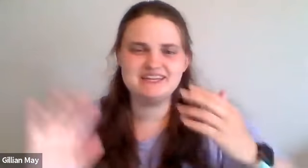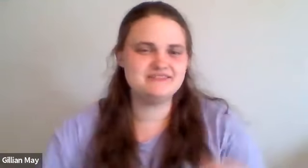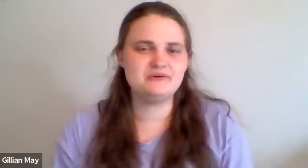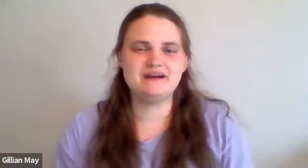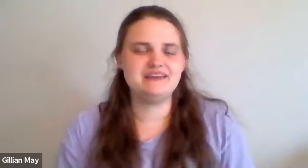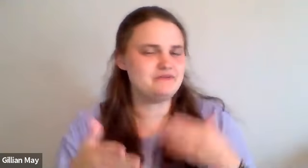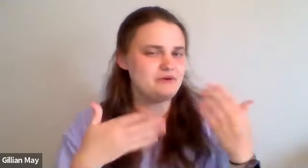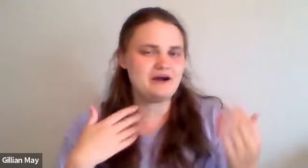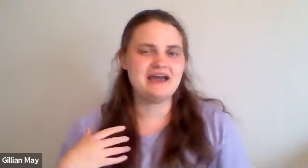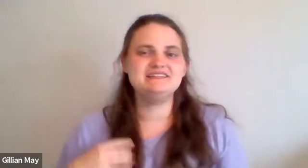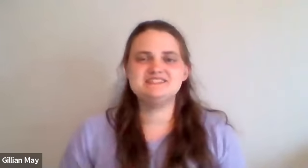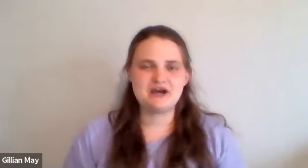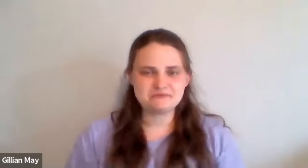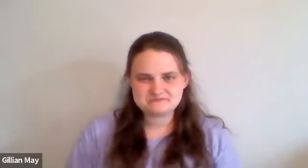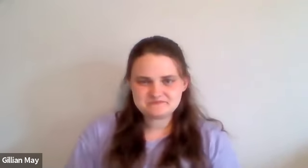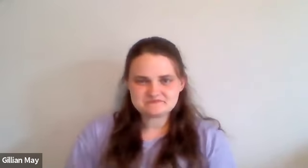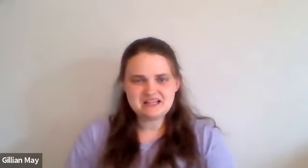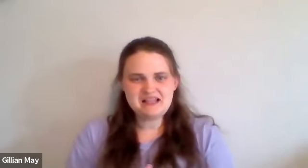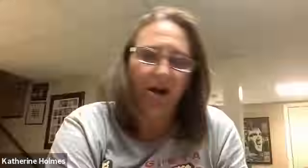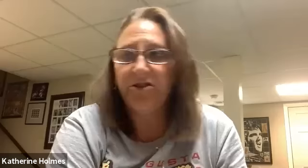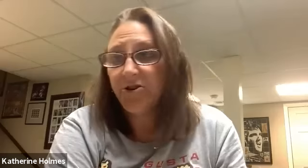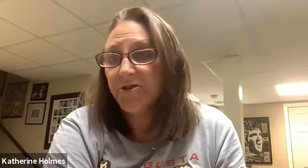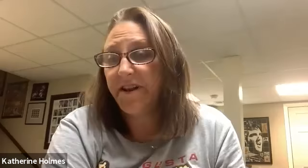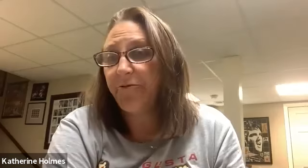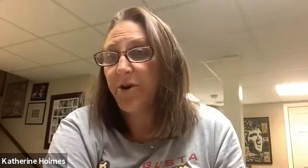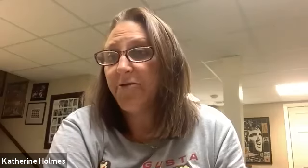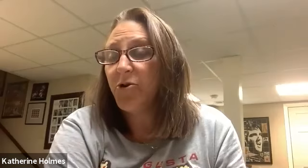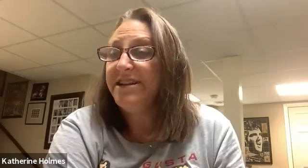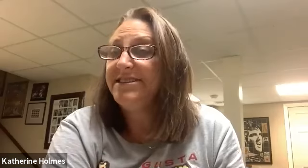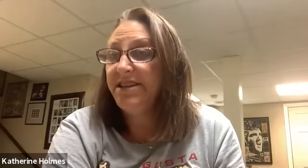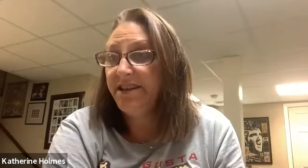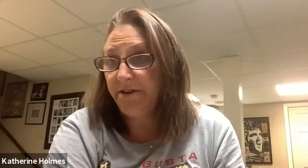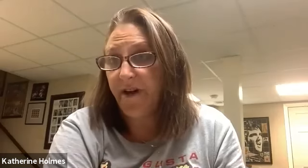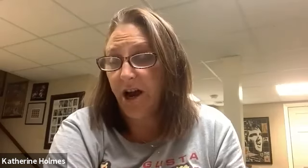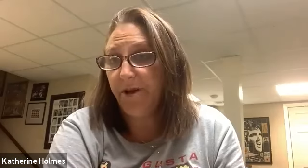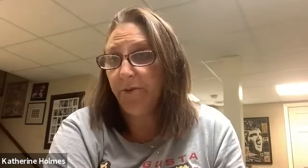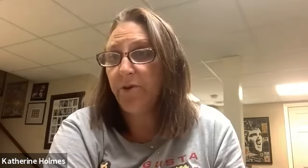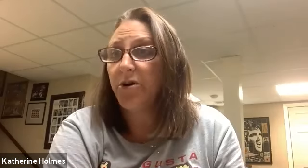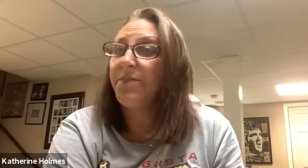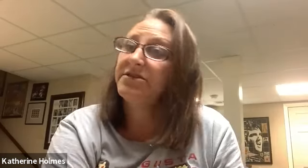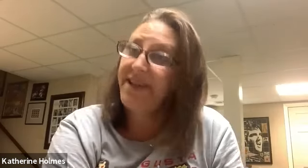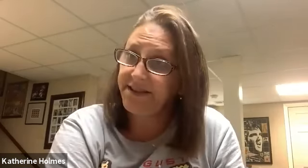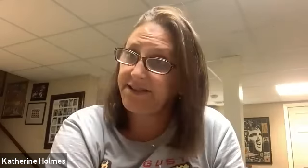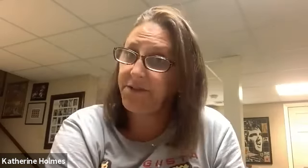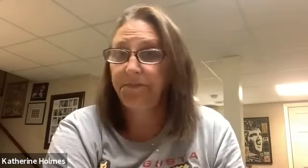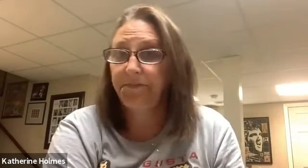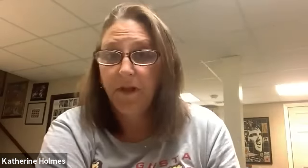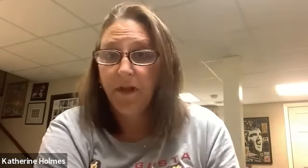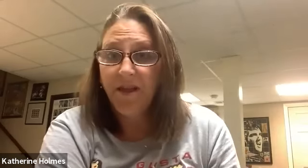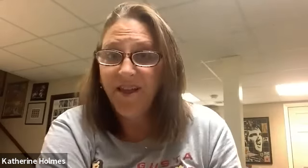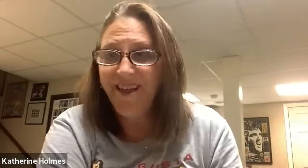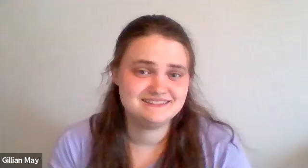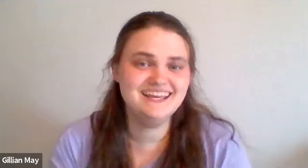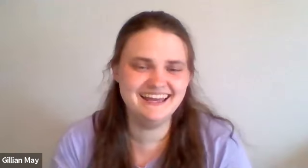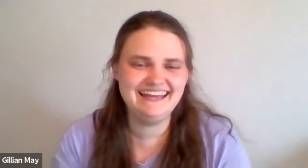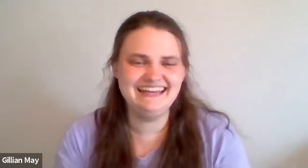it away. So. And we all learned that if we're ever in a team environment, we want to be on Teddy's team. Yes.